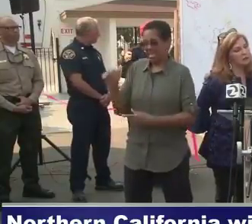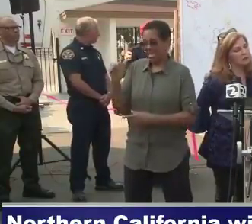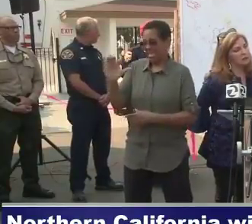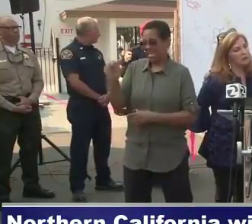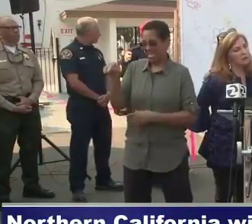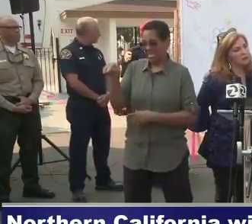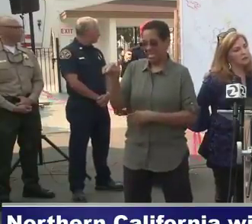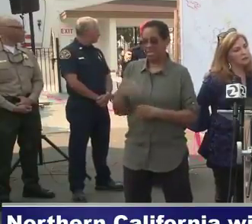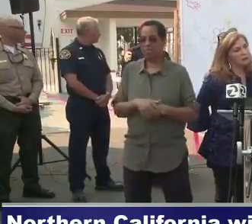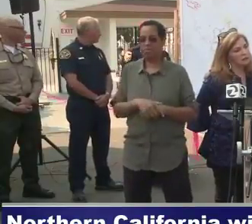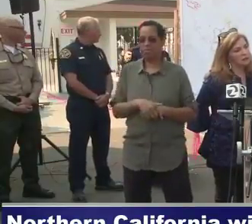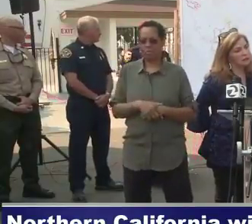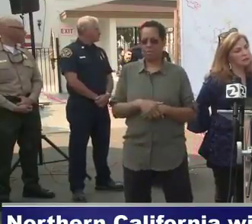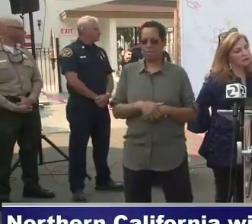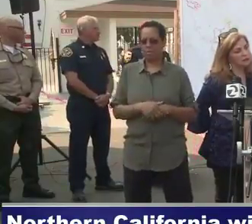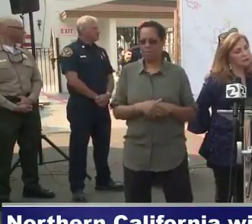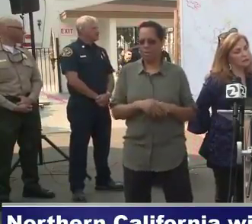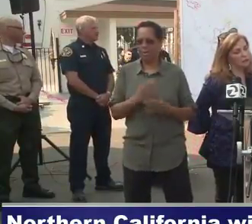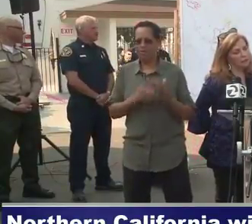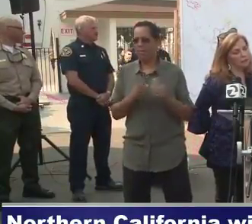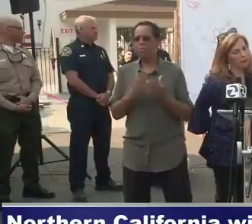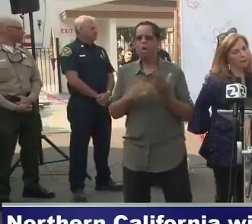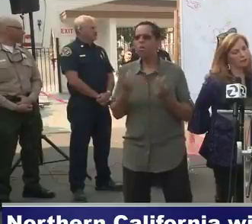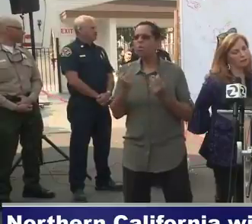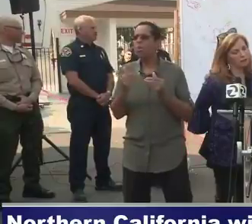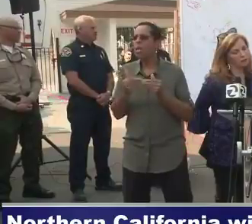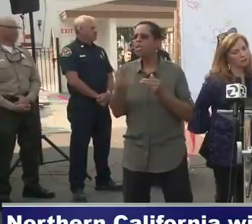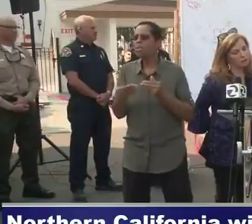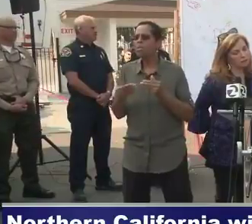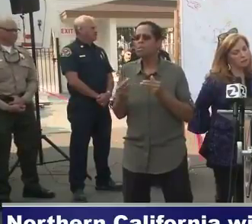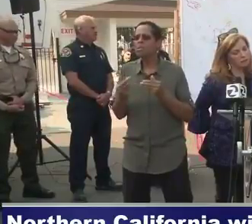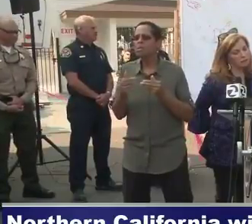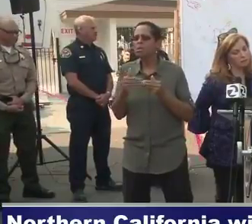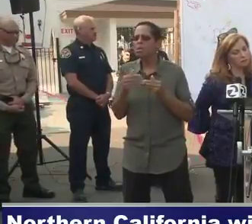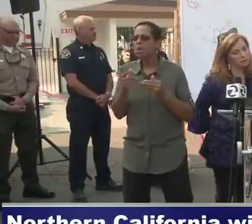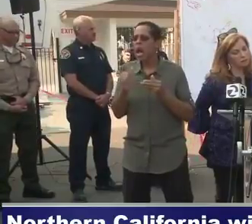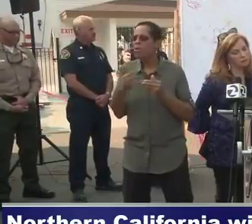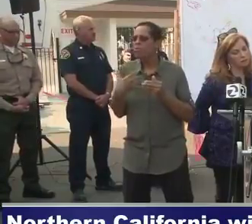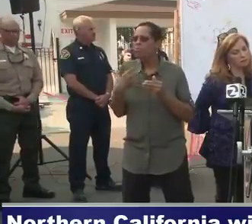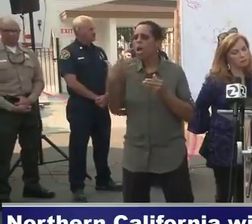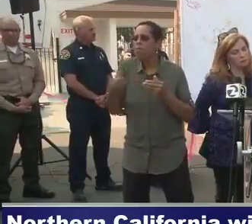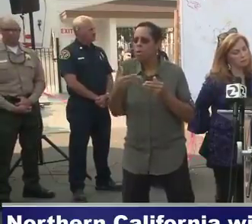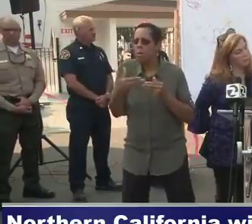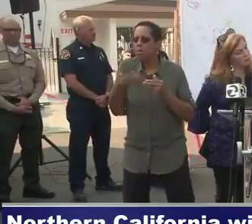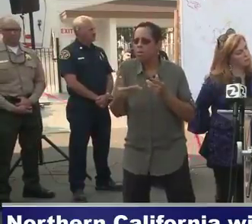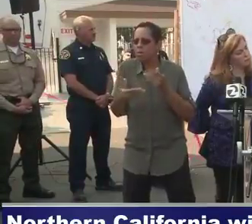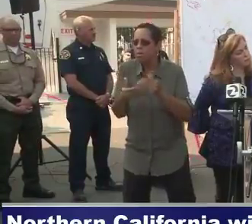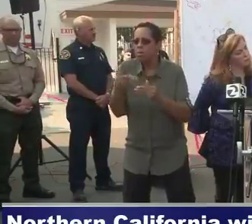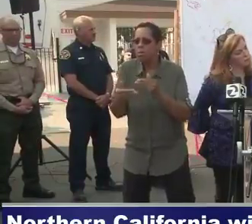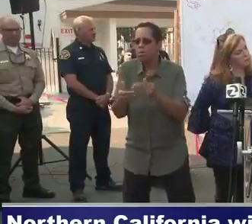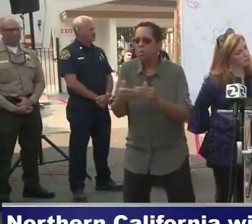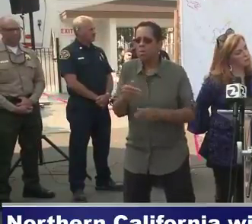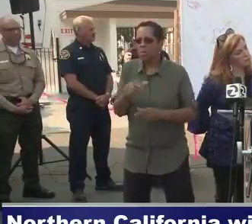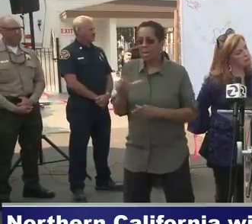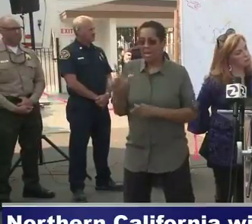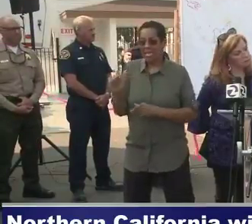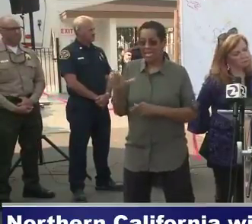part of the next stage of this process, the recovery. At the local assistance center, which again will be open